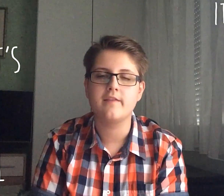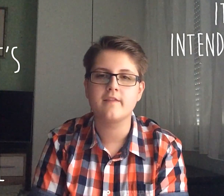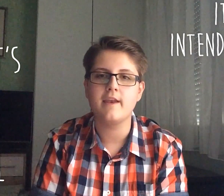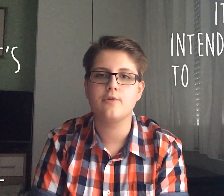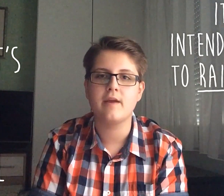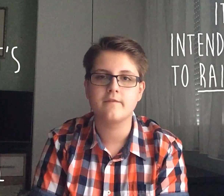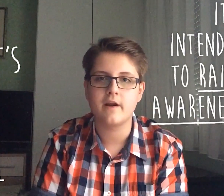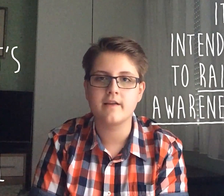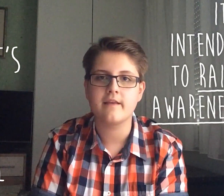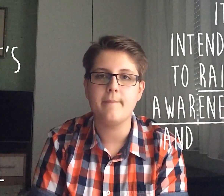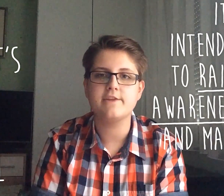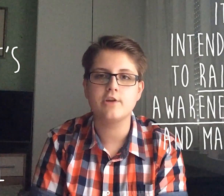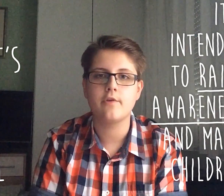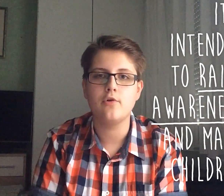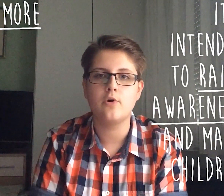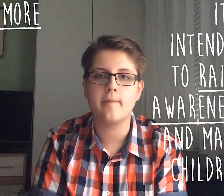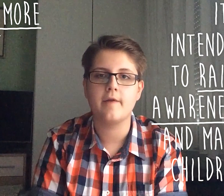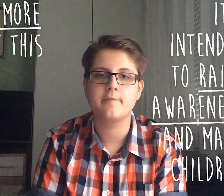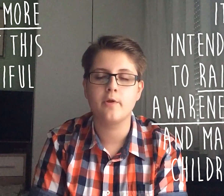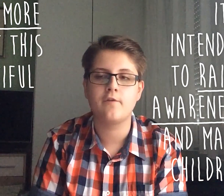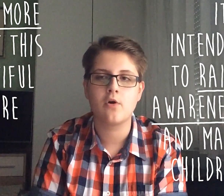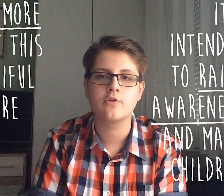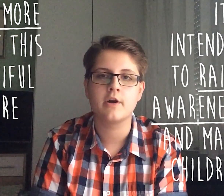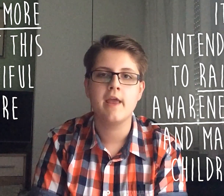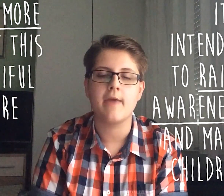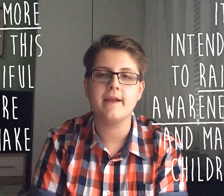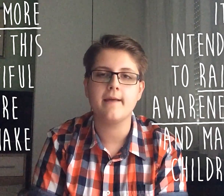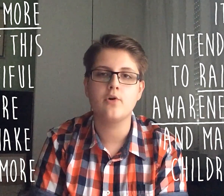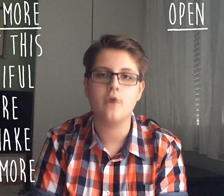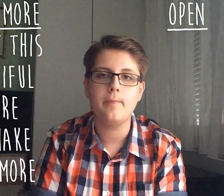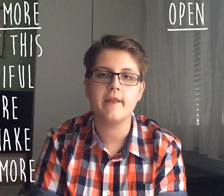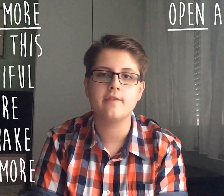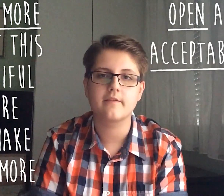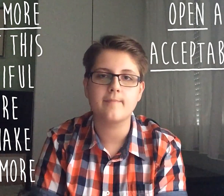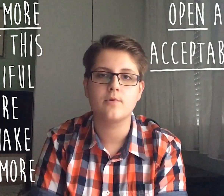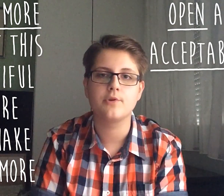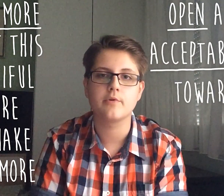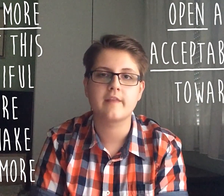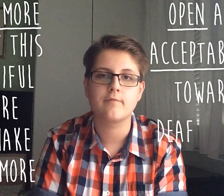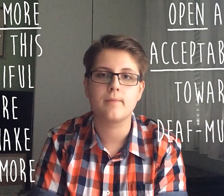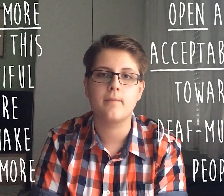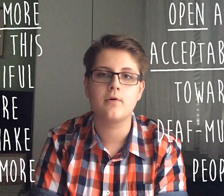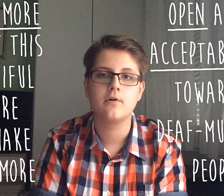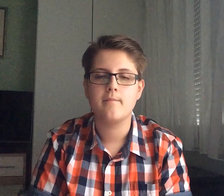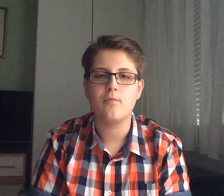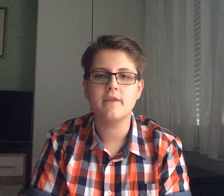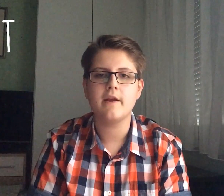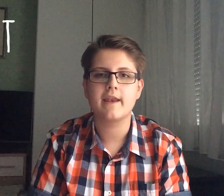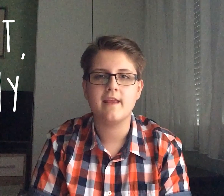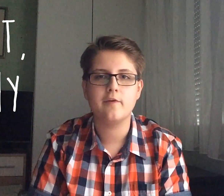it's intended to raise awareness and make children know more about this beautiful culture and make them more open and acceptable towards deaf new people. But why target kids,